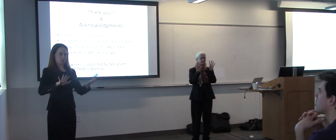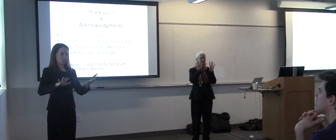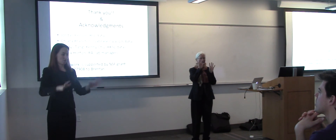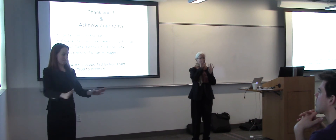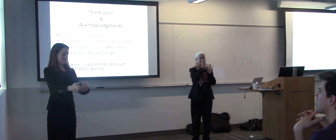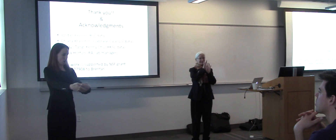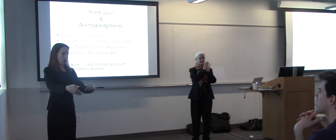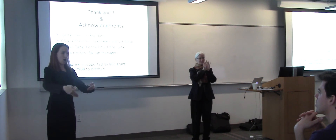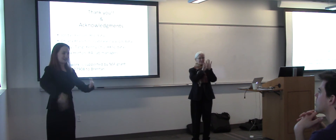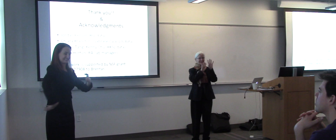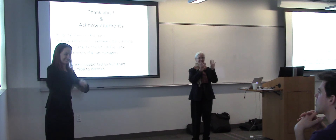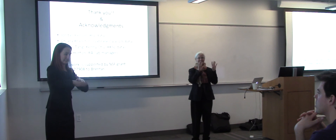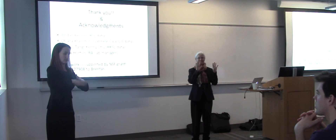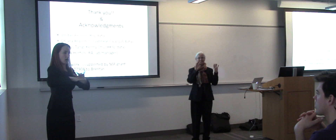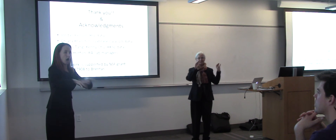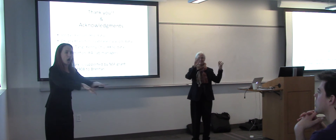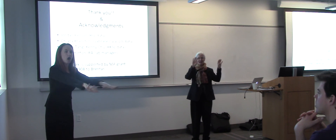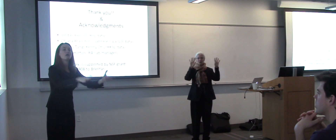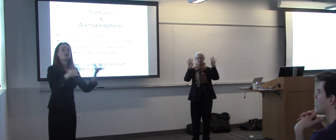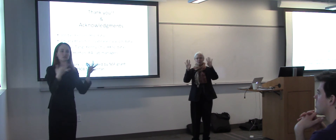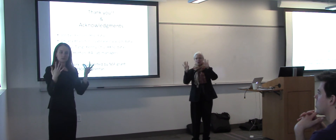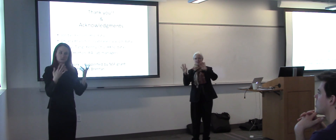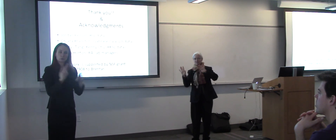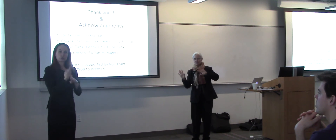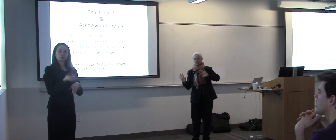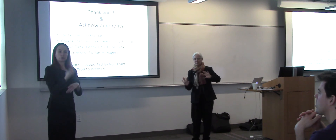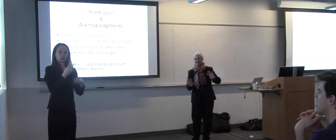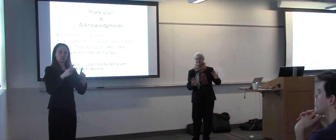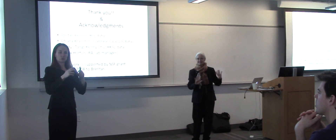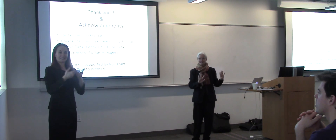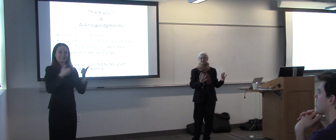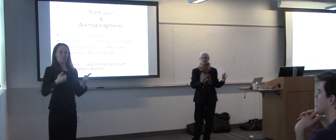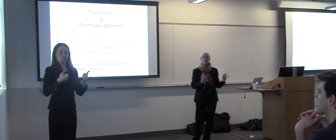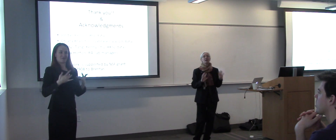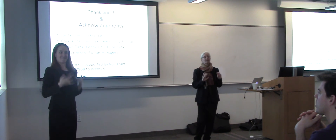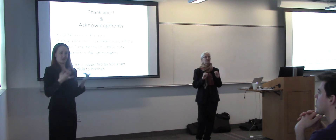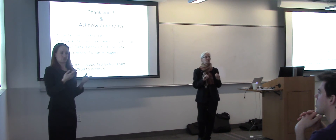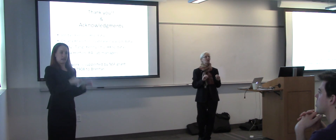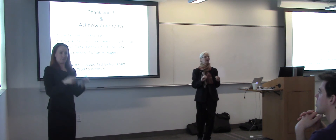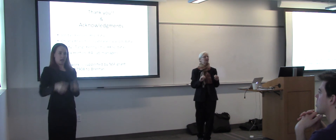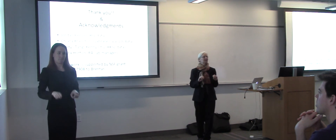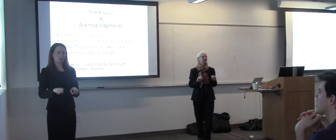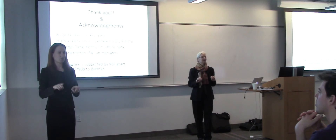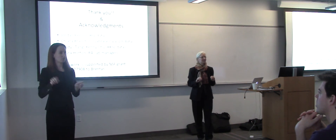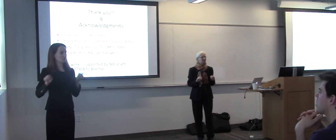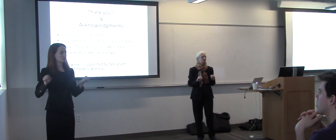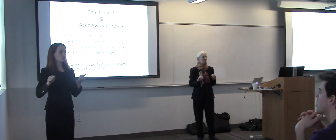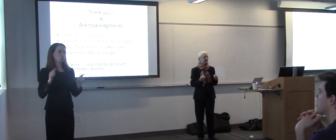sort of hints in other parts of the predicate system that I want